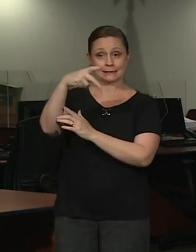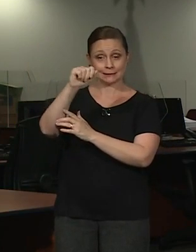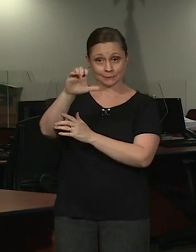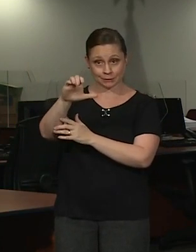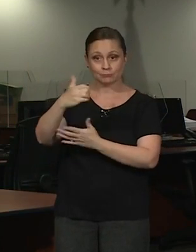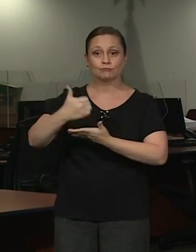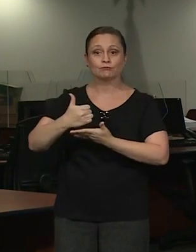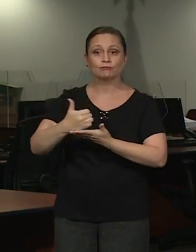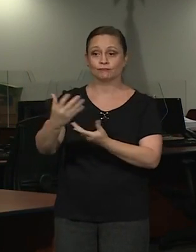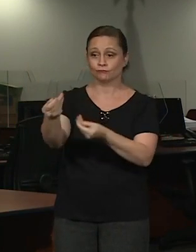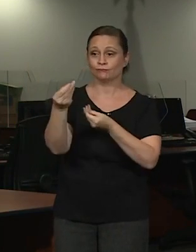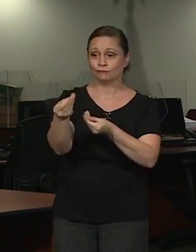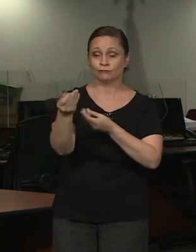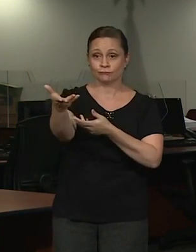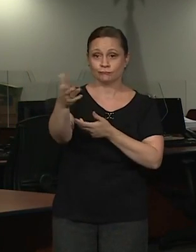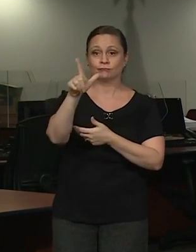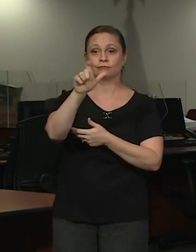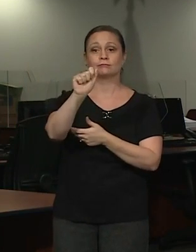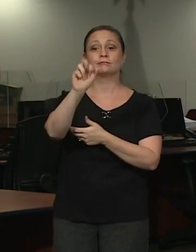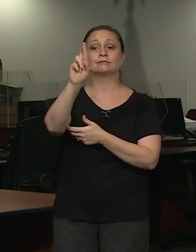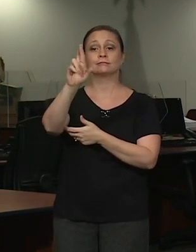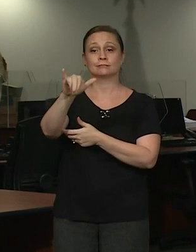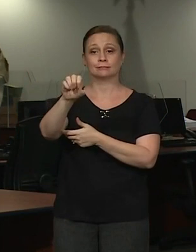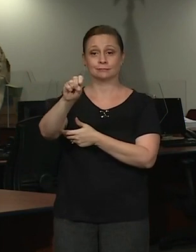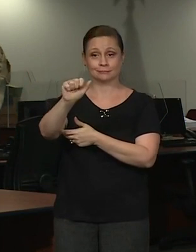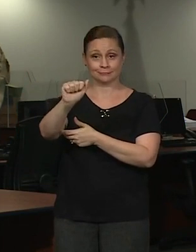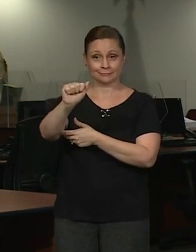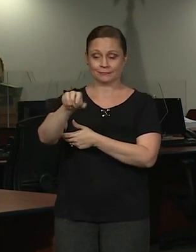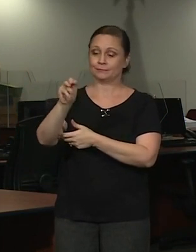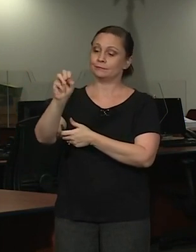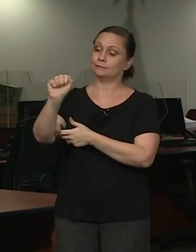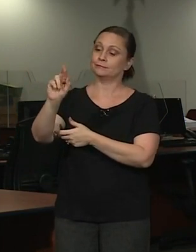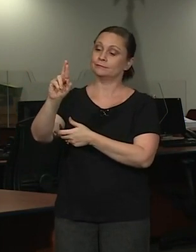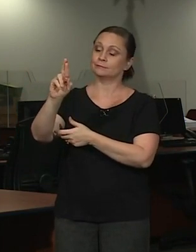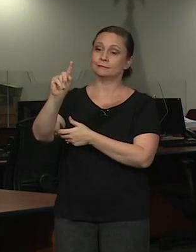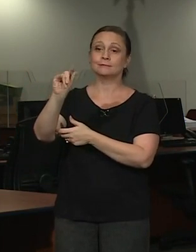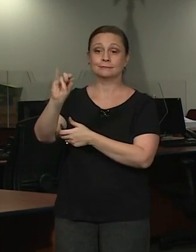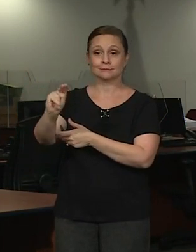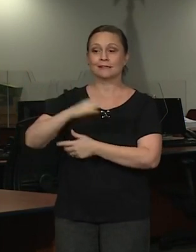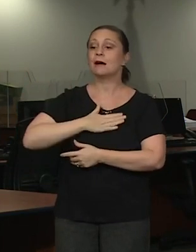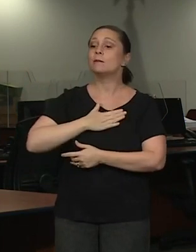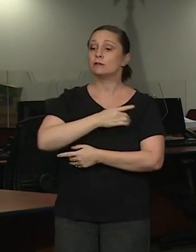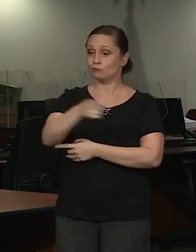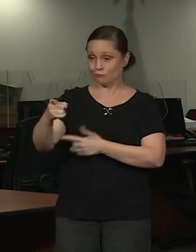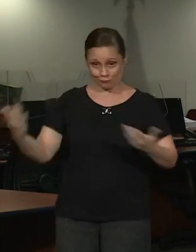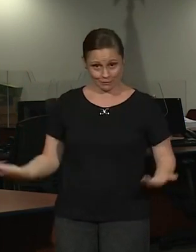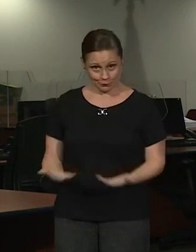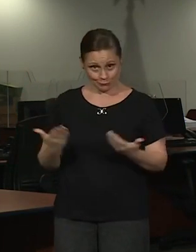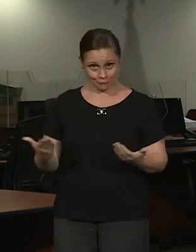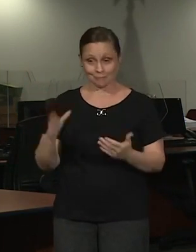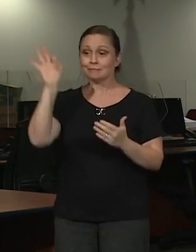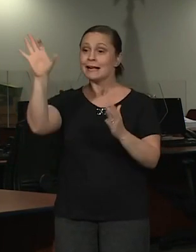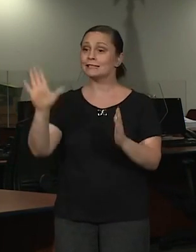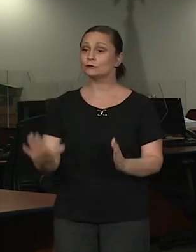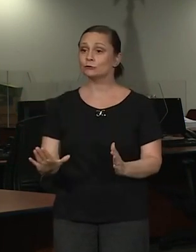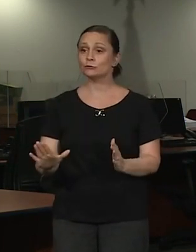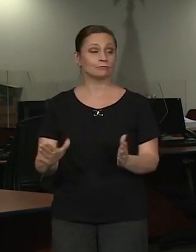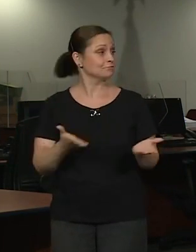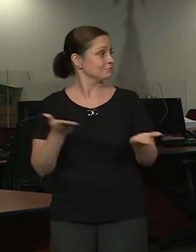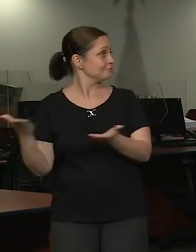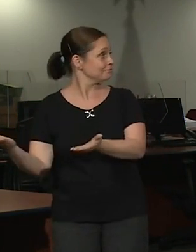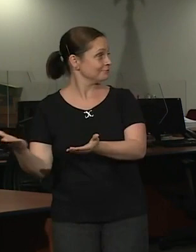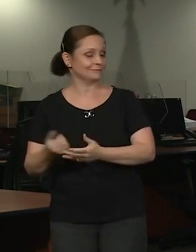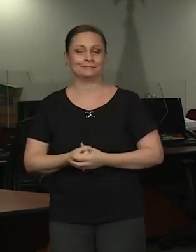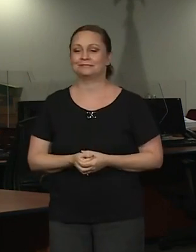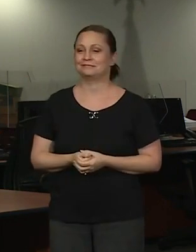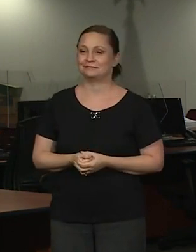by Larissa Martin, and we're happy to have you here. Pastor, will you come forward, please?